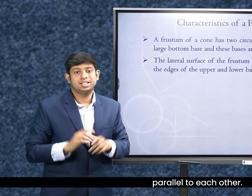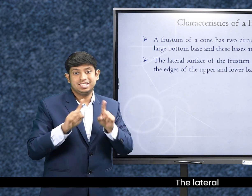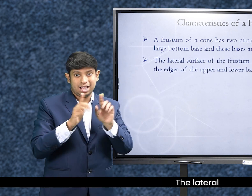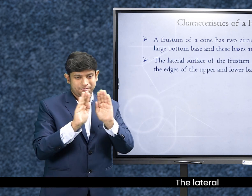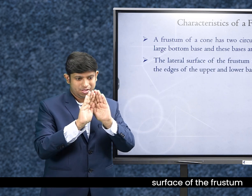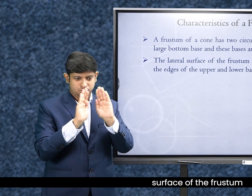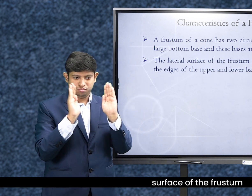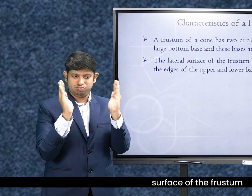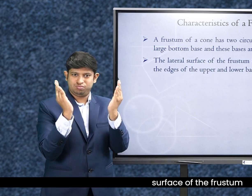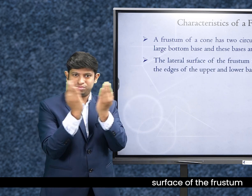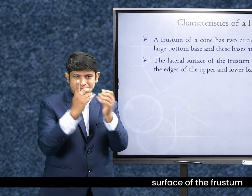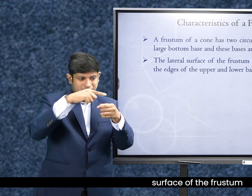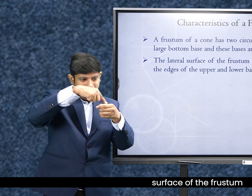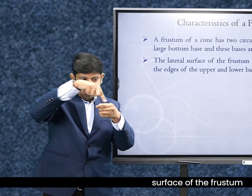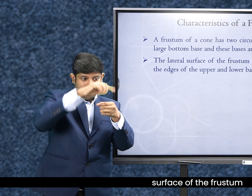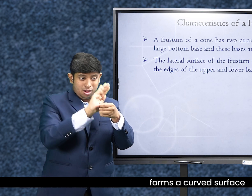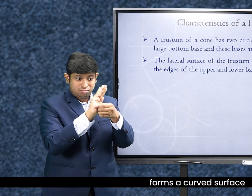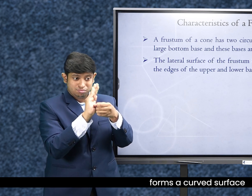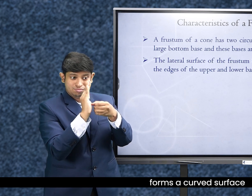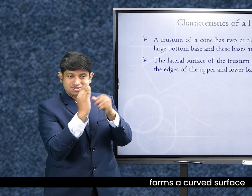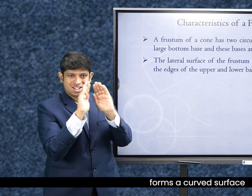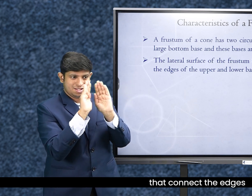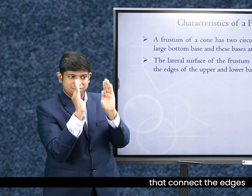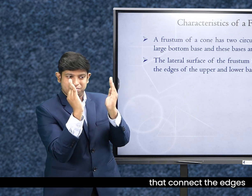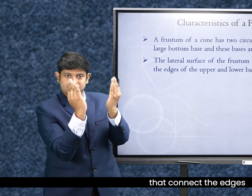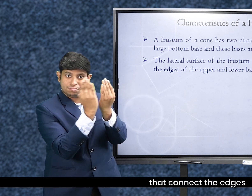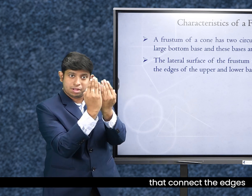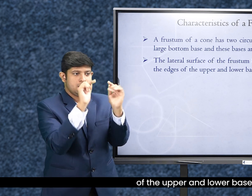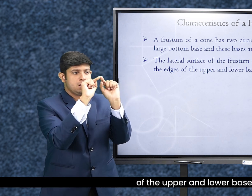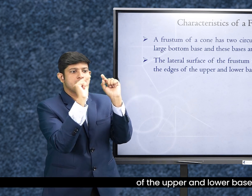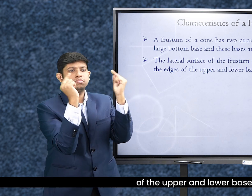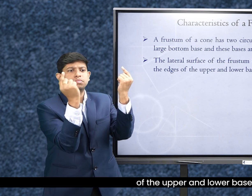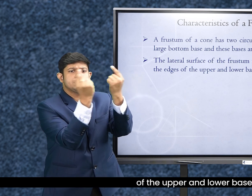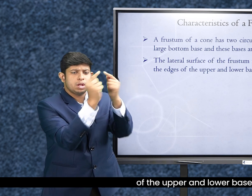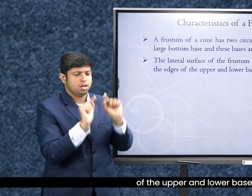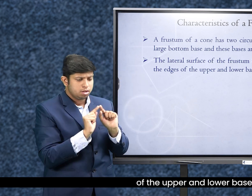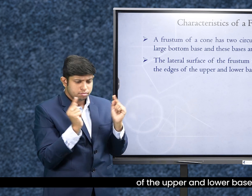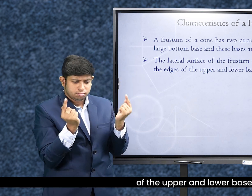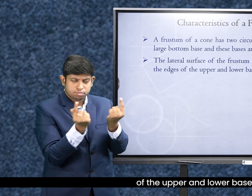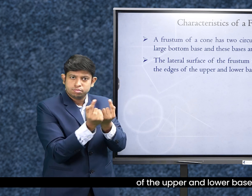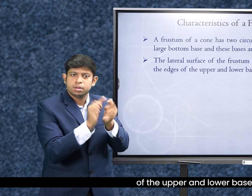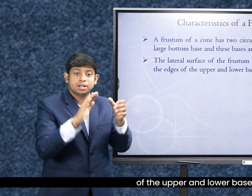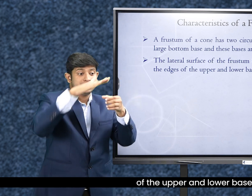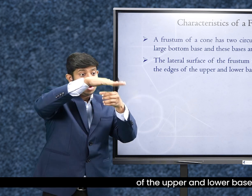The lateral surface of the frustum forms a curved surface that connects the edges of the upper and lower bases.